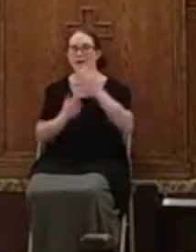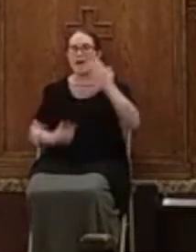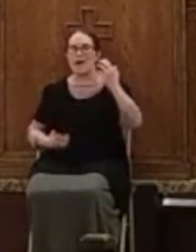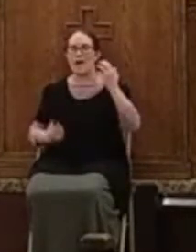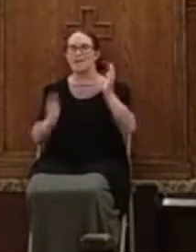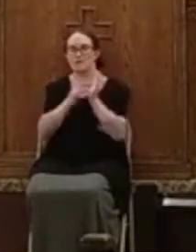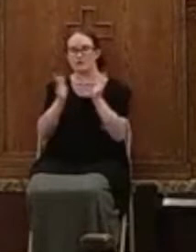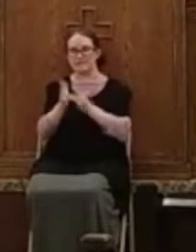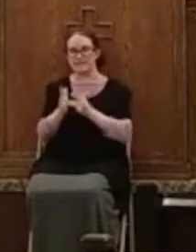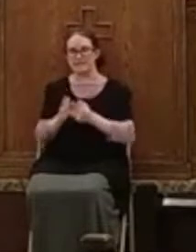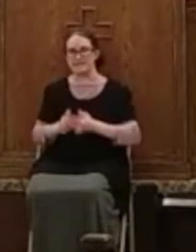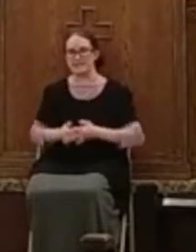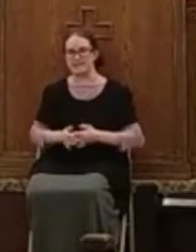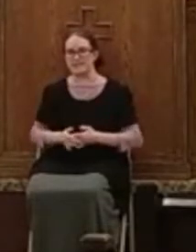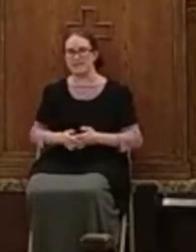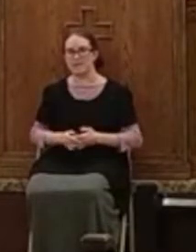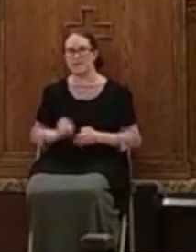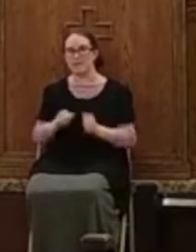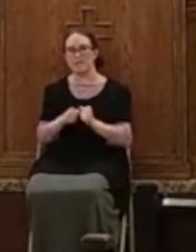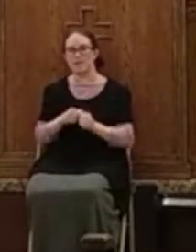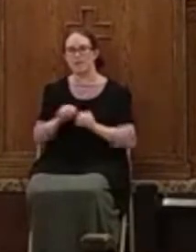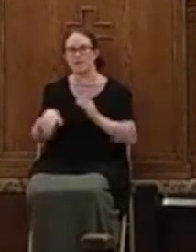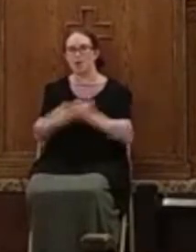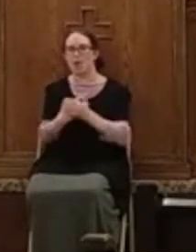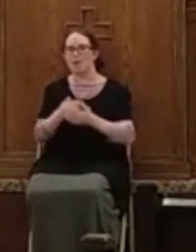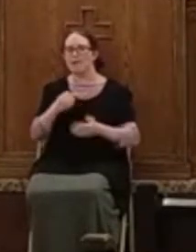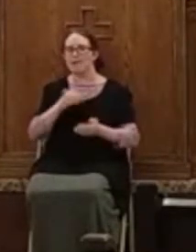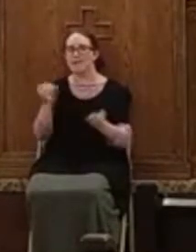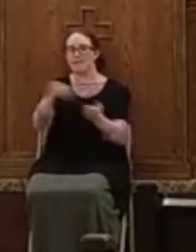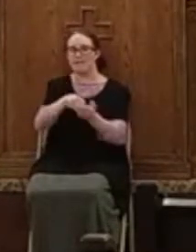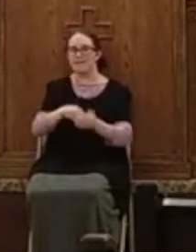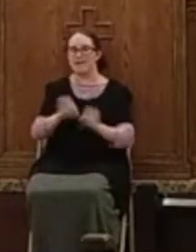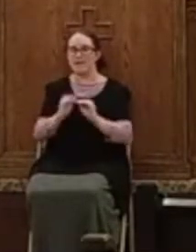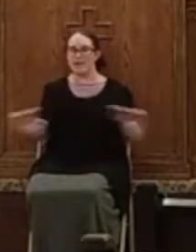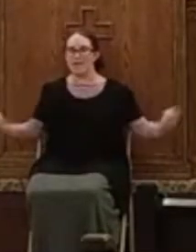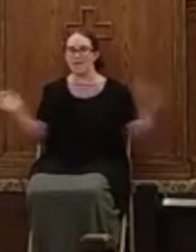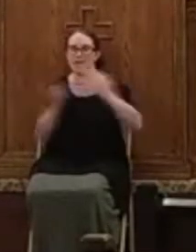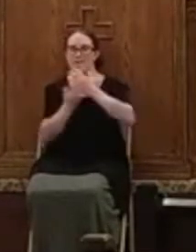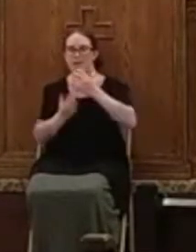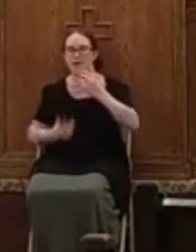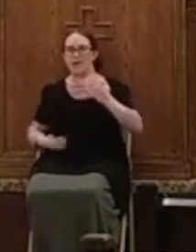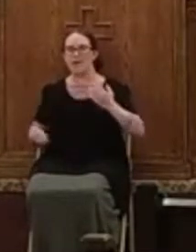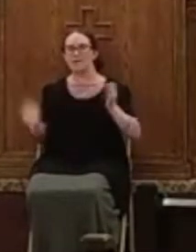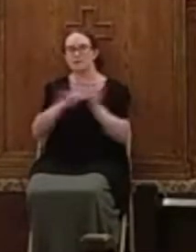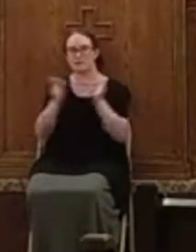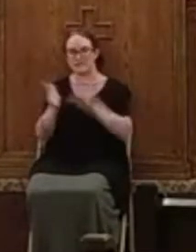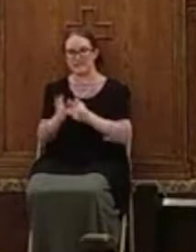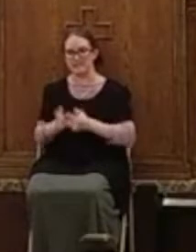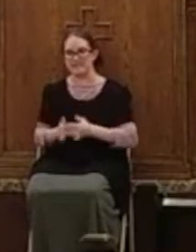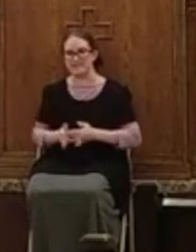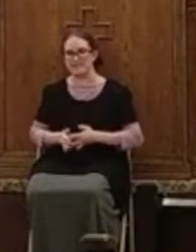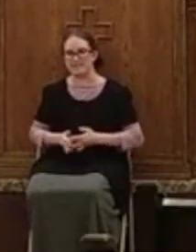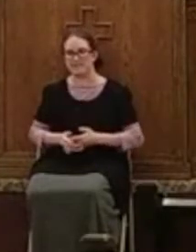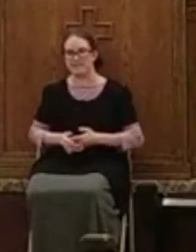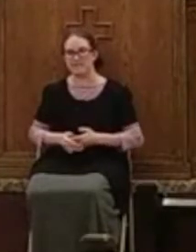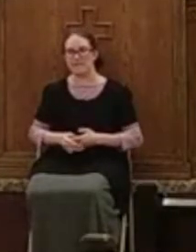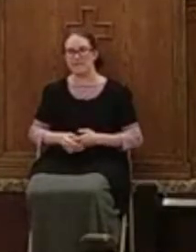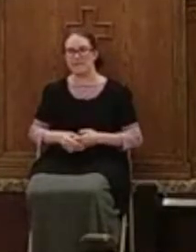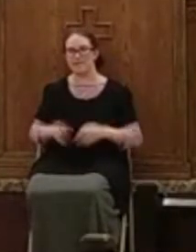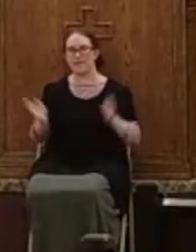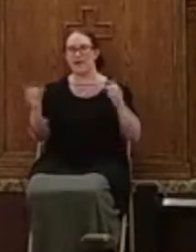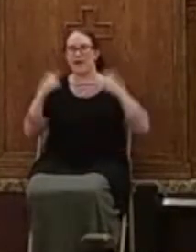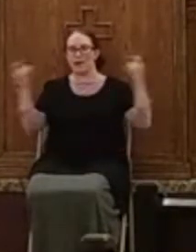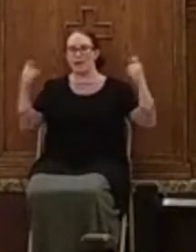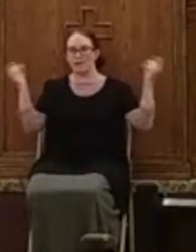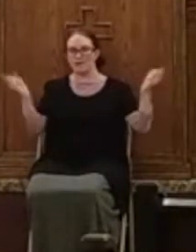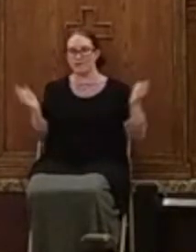the blood of Jesus. Yeah. What can make me whole again? Nothing but the blood of Jesus.